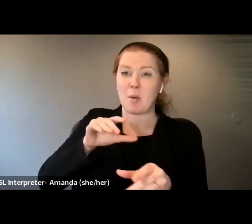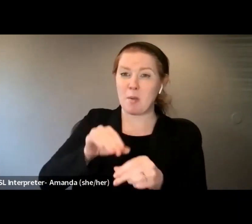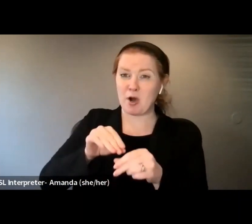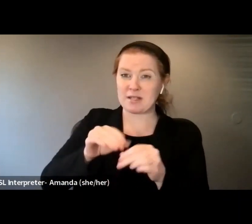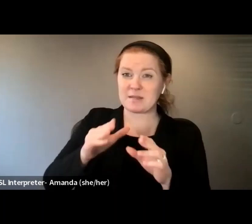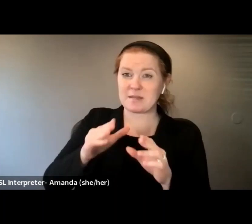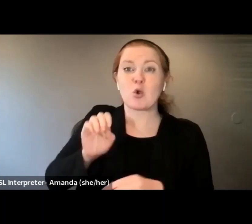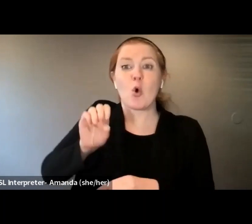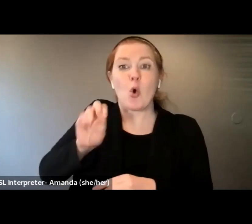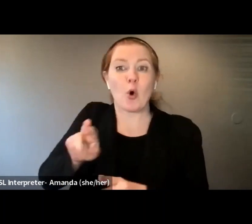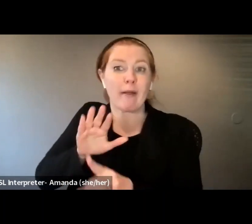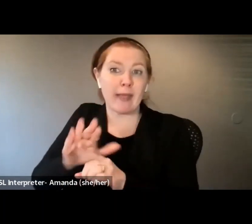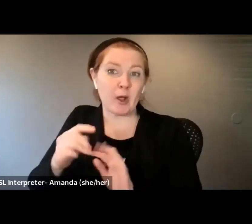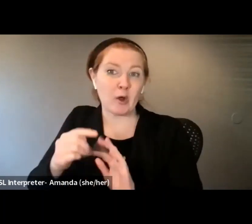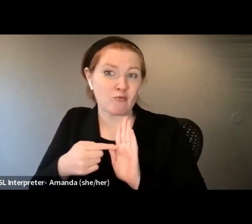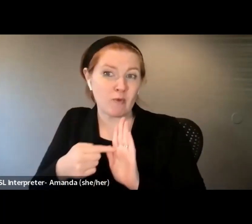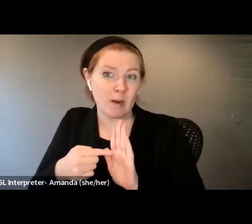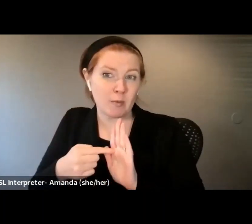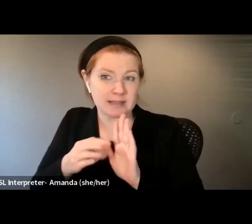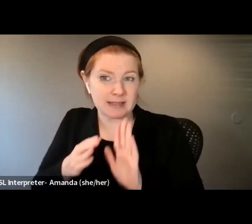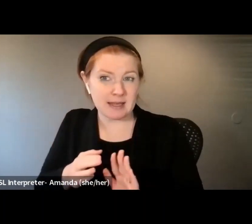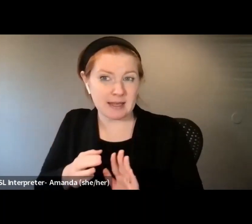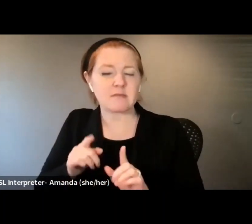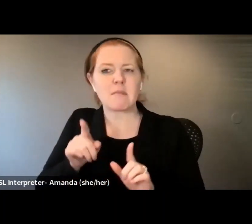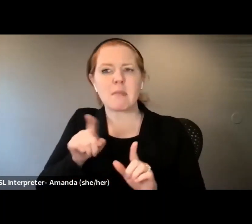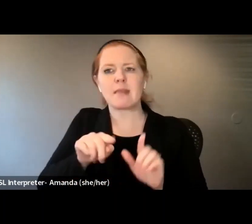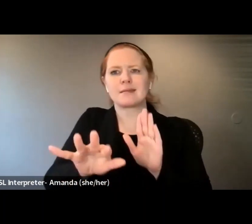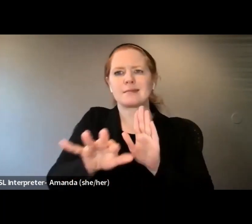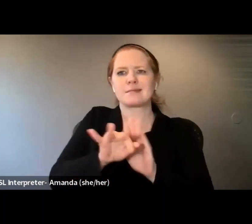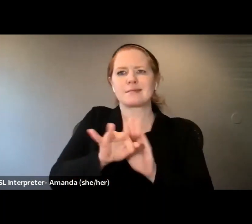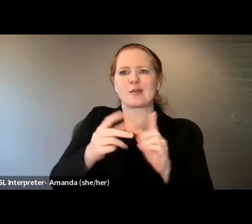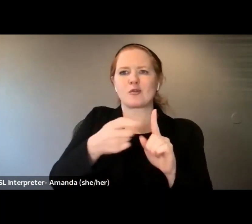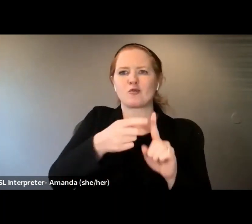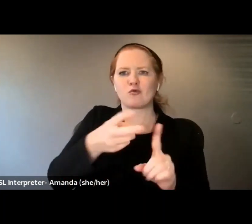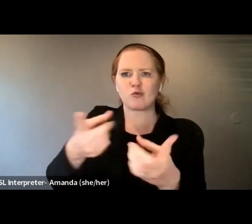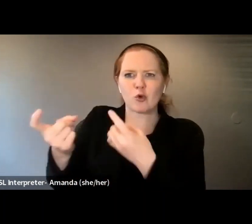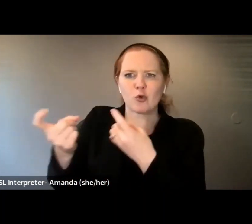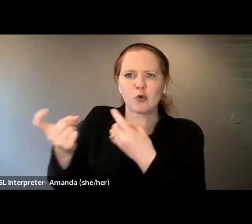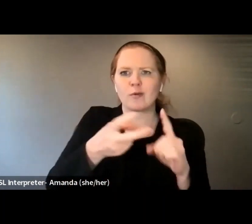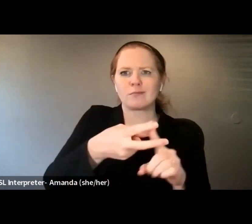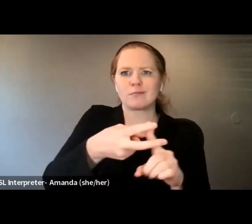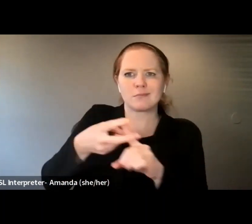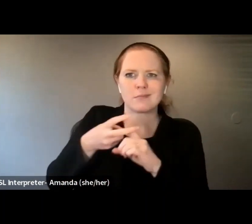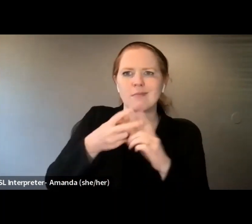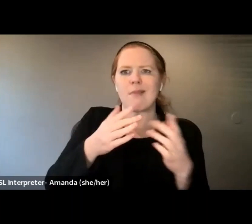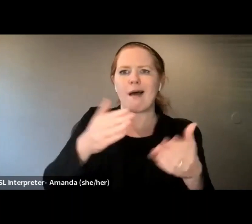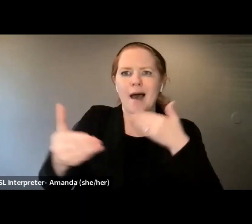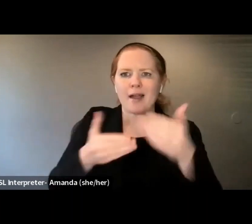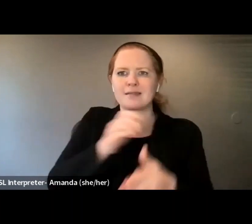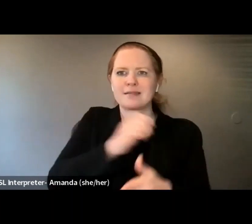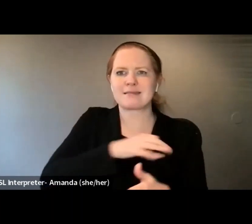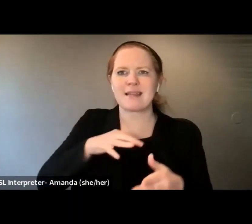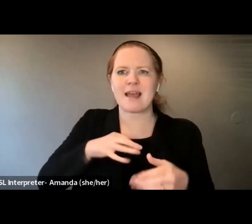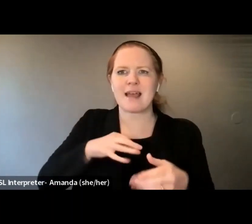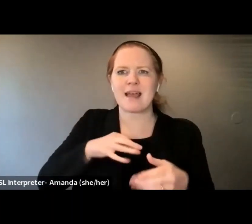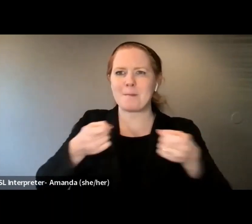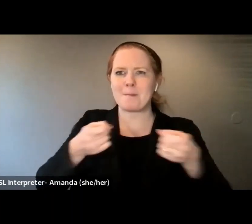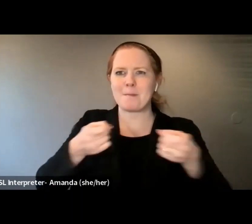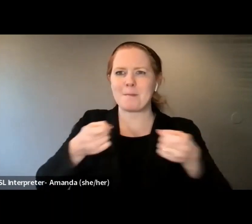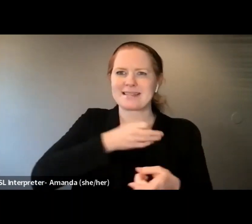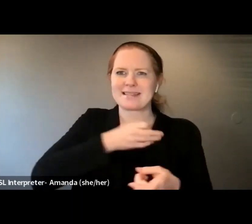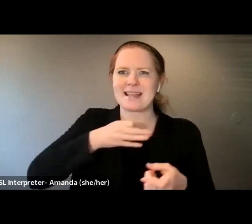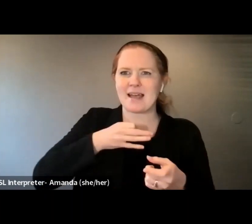their representatives are selecting, they're recruiting, they're hiring their own staff, they're managing their staff, they're directing